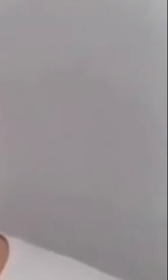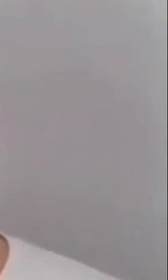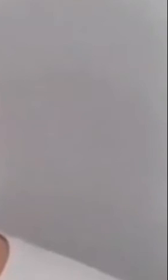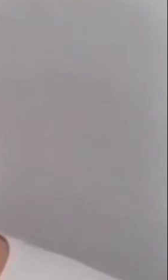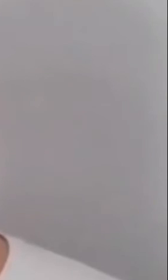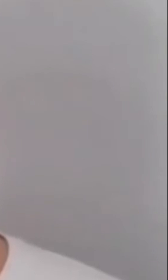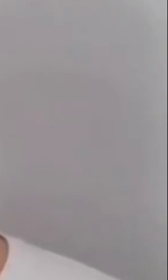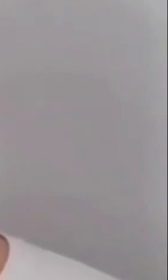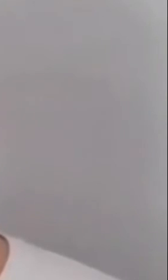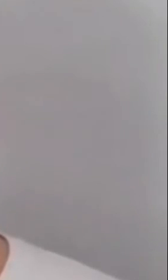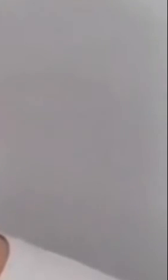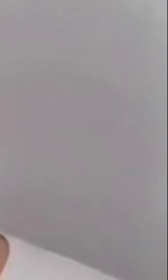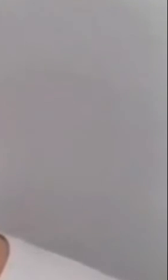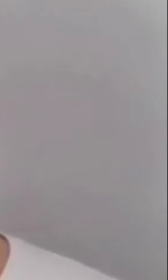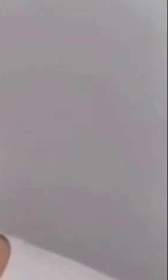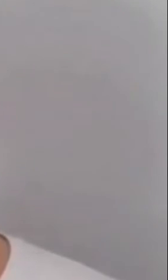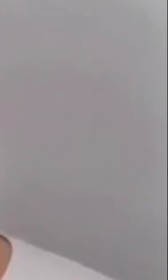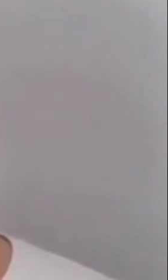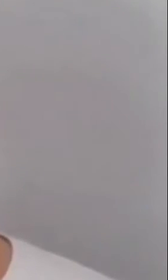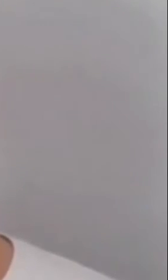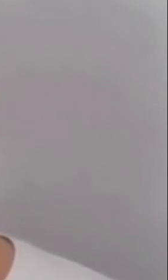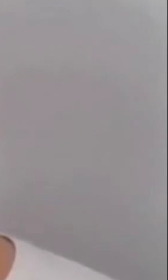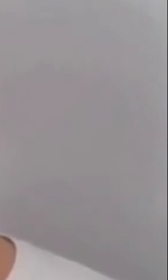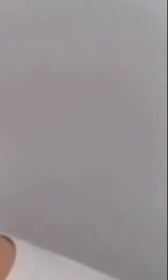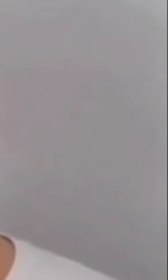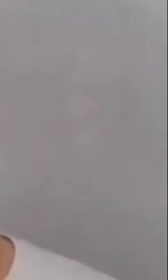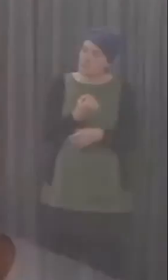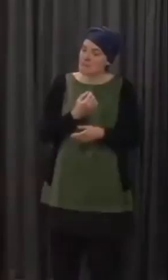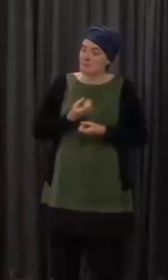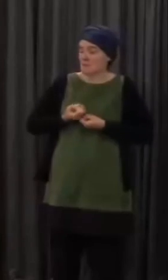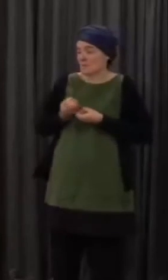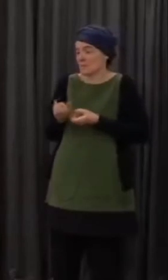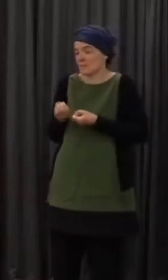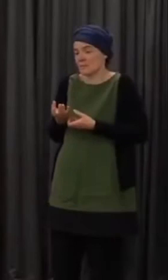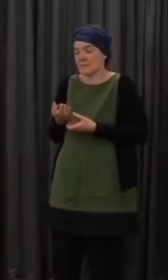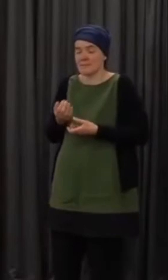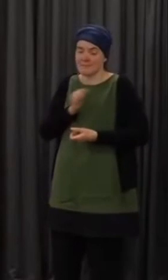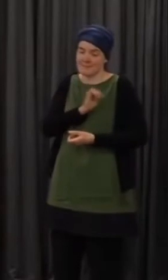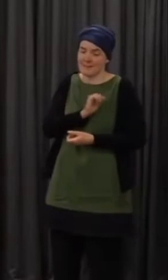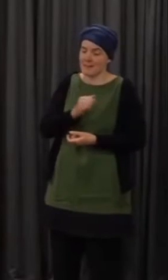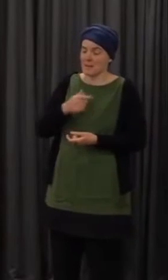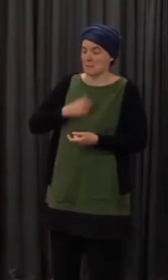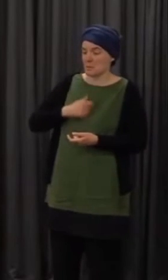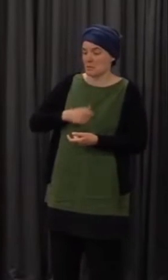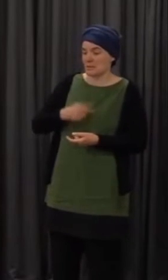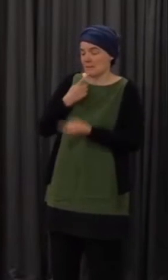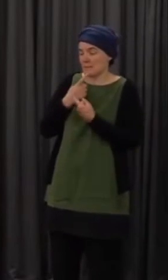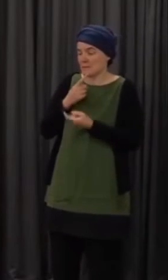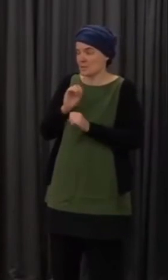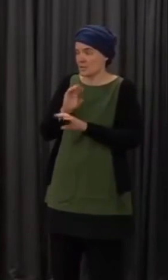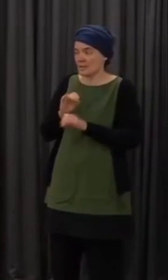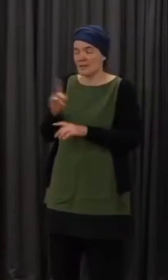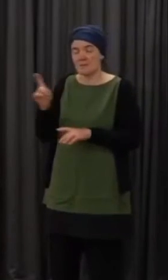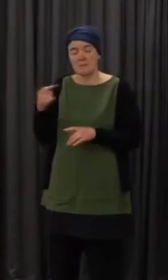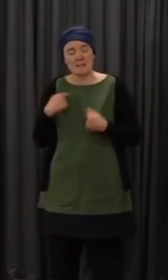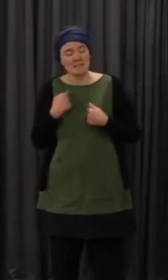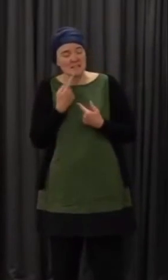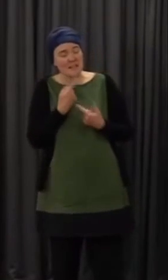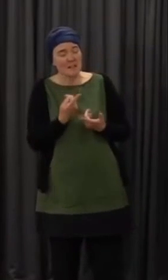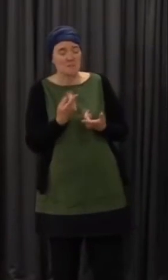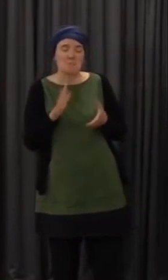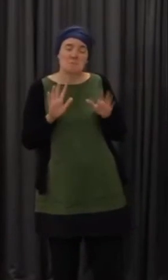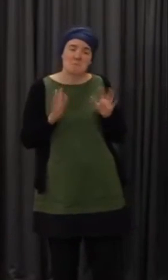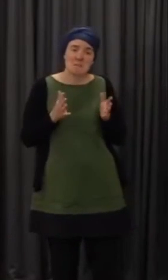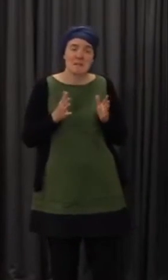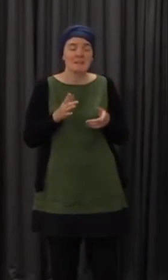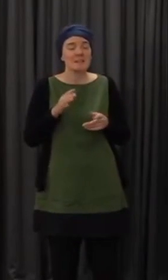such freedoms to help tackle the spread? Well, my answer, I think, would be a conditional yes. I think